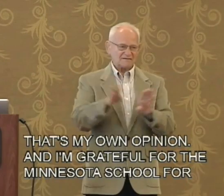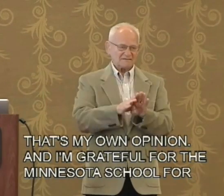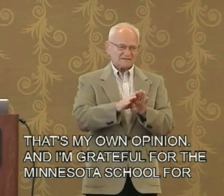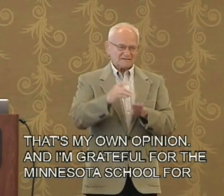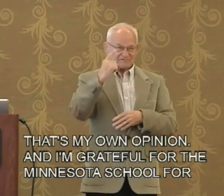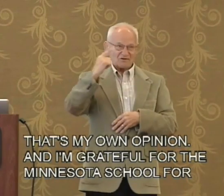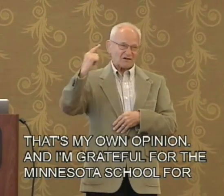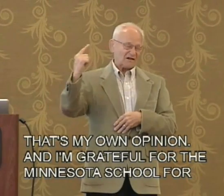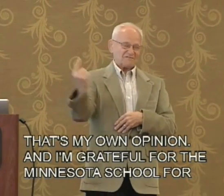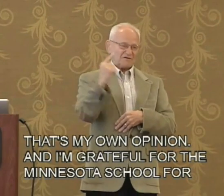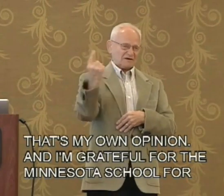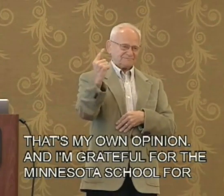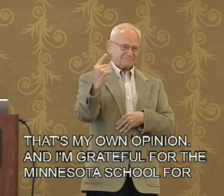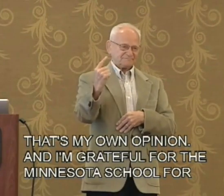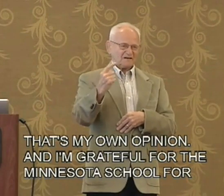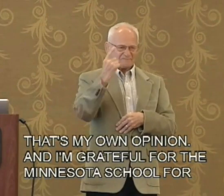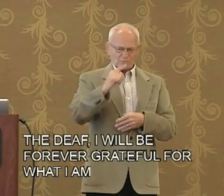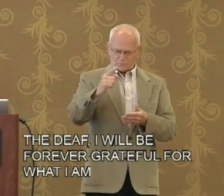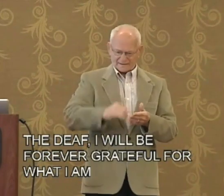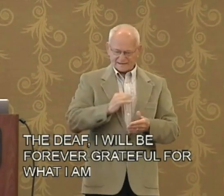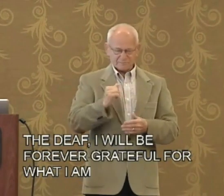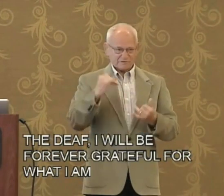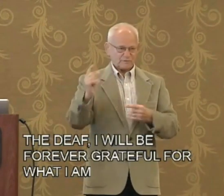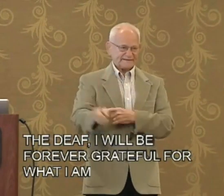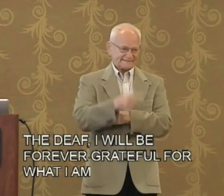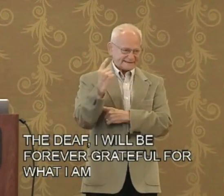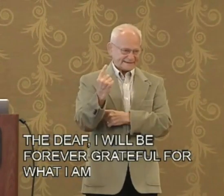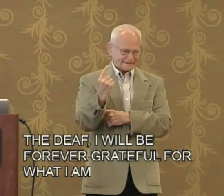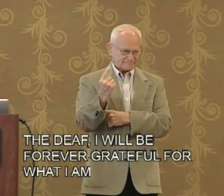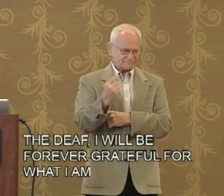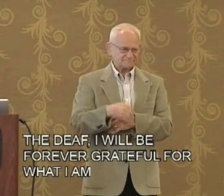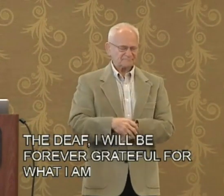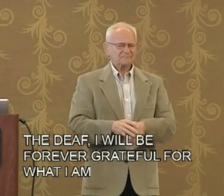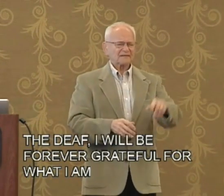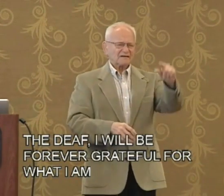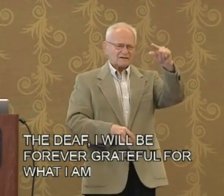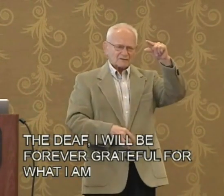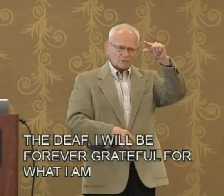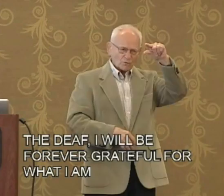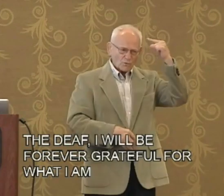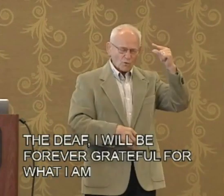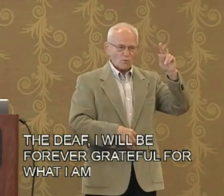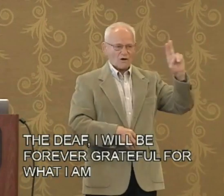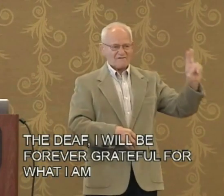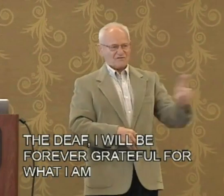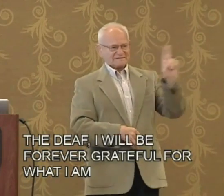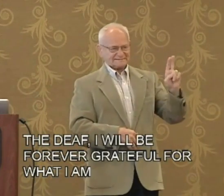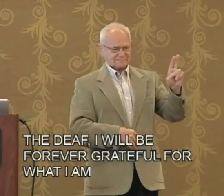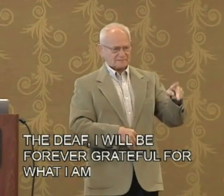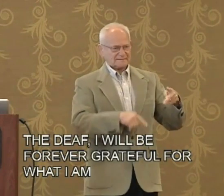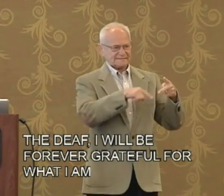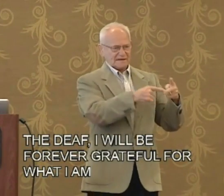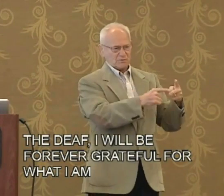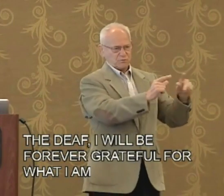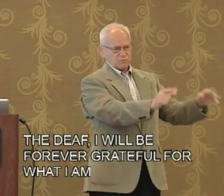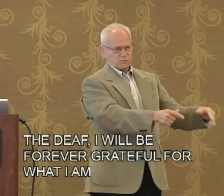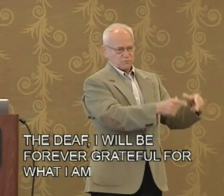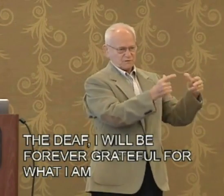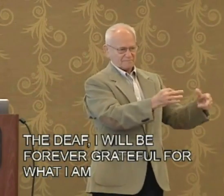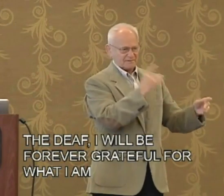Minnesota School for the Deaf. I will be forever grateful for what I am today. And